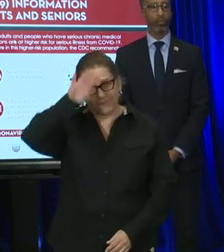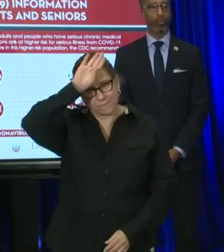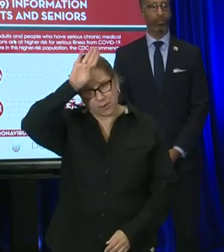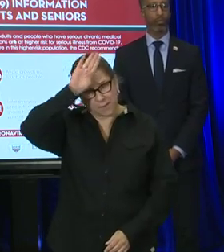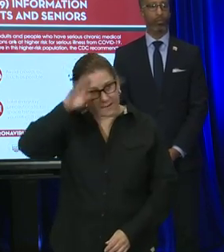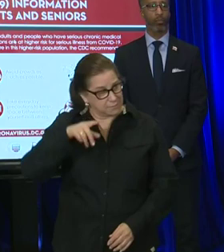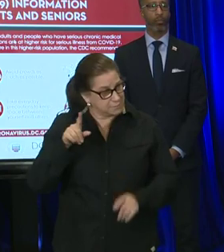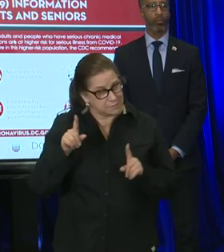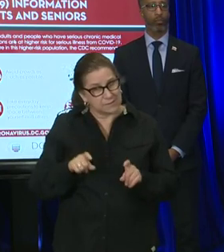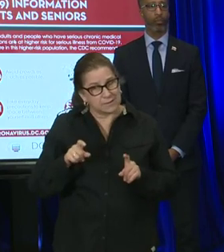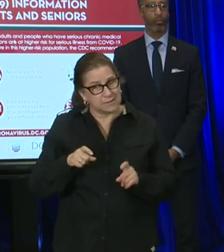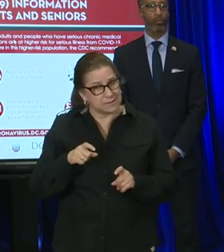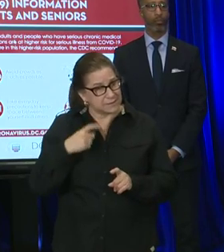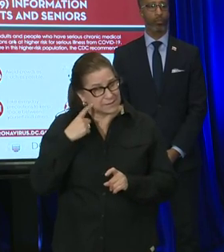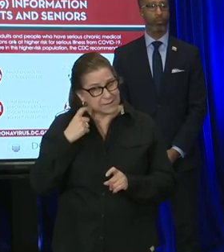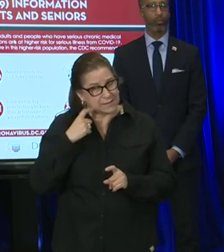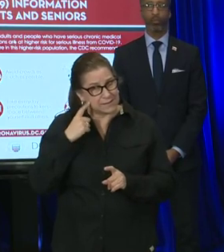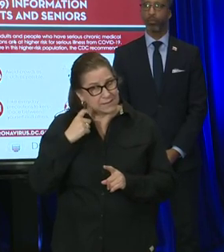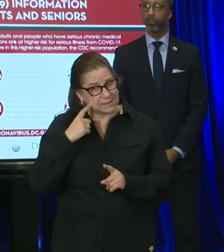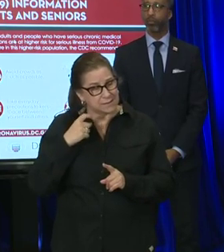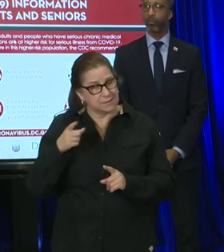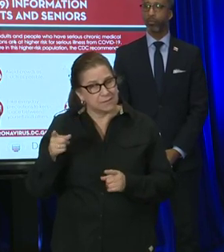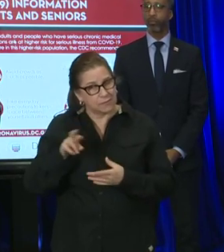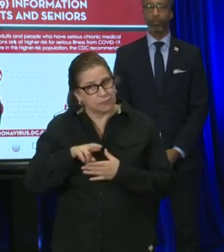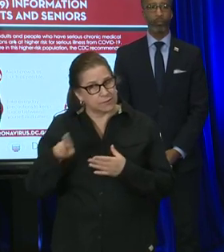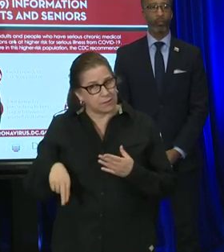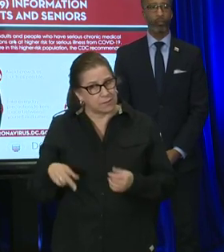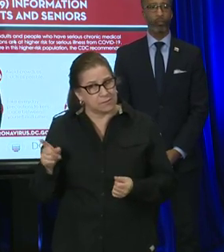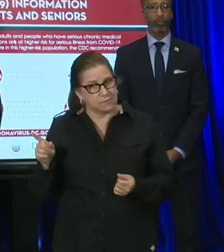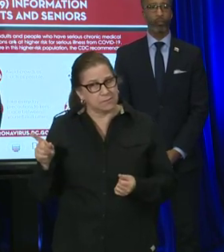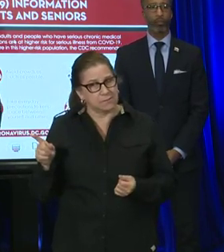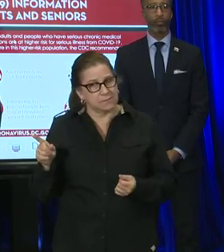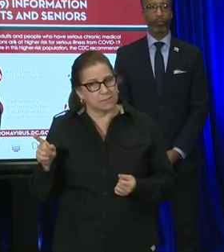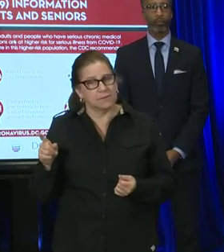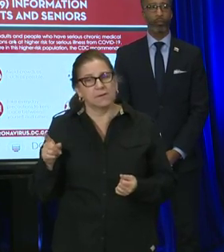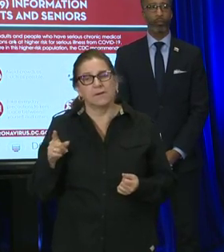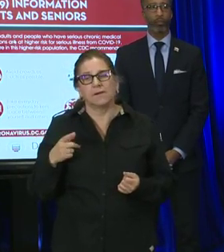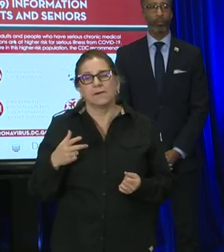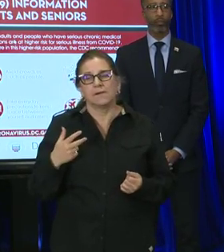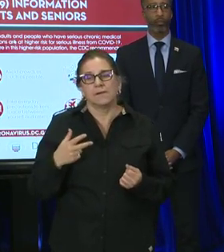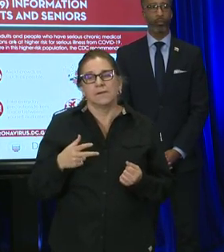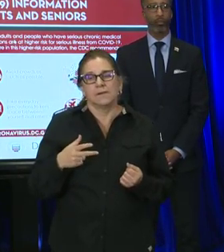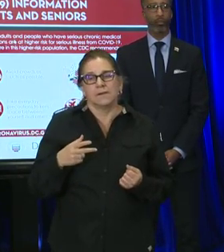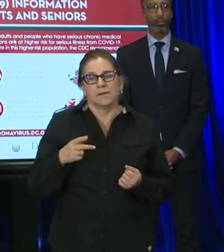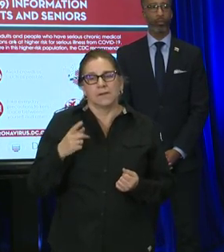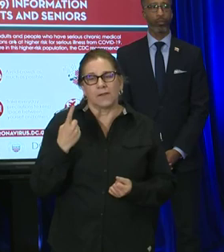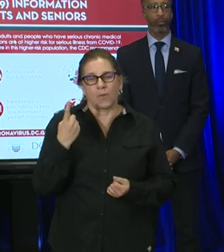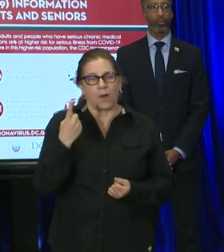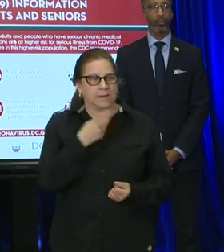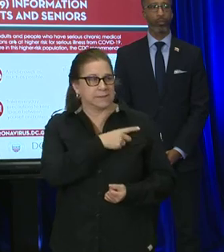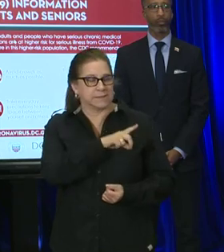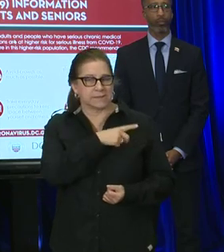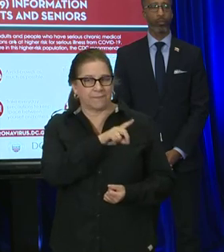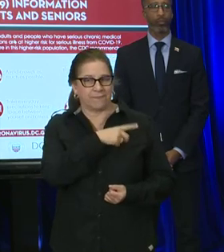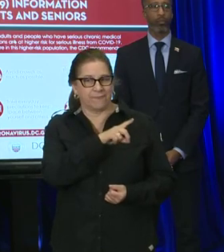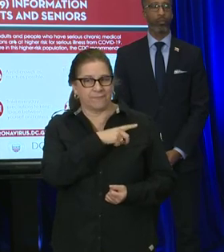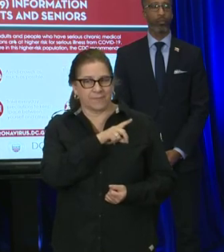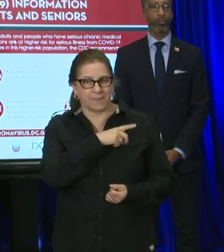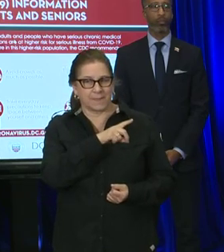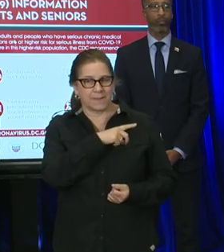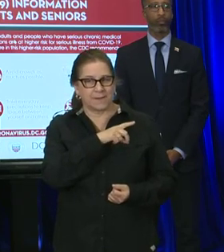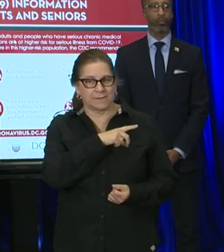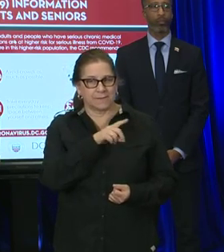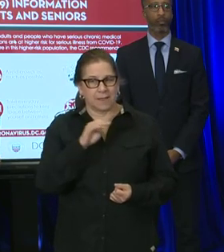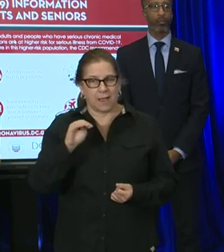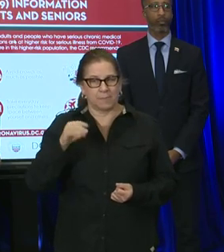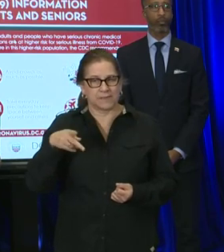release some information a little bit later, that a detective at MPD has tested positive. He is a